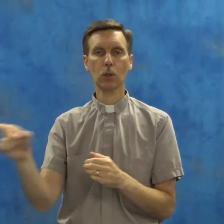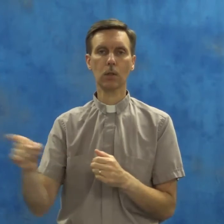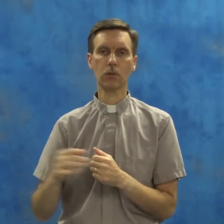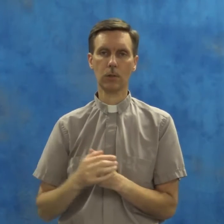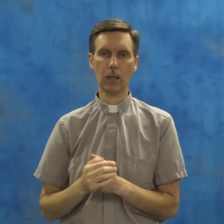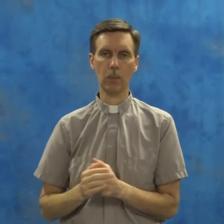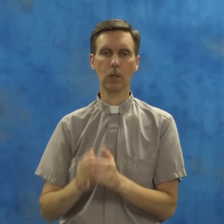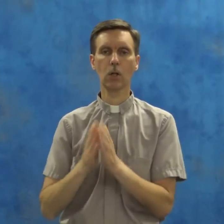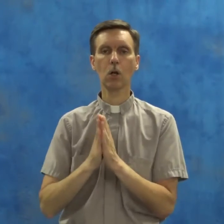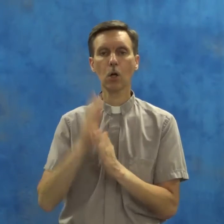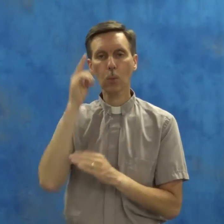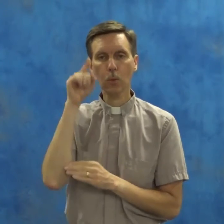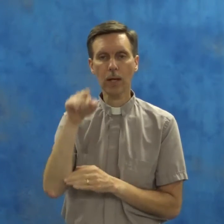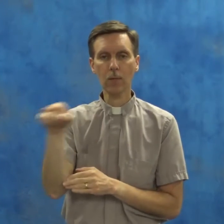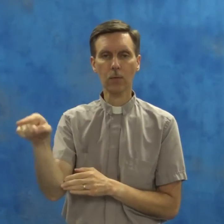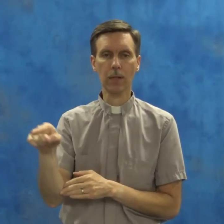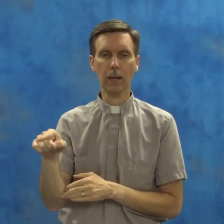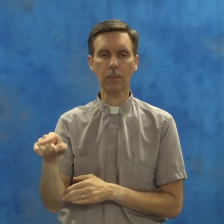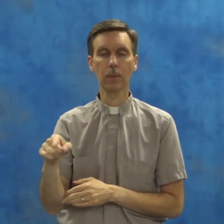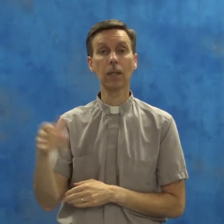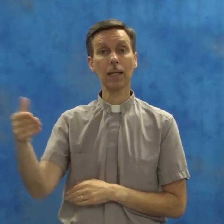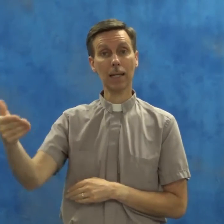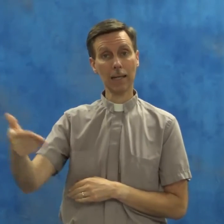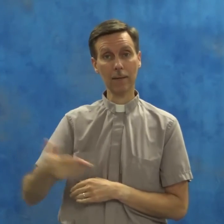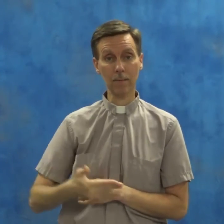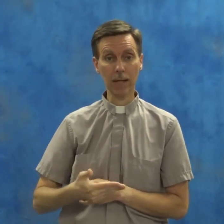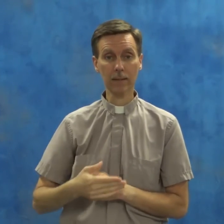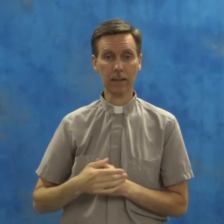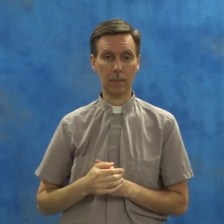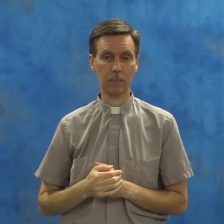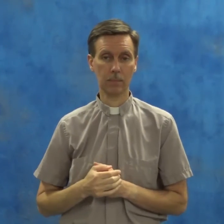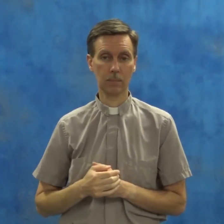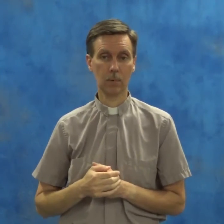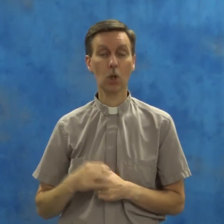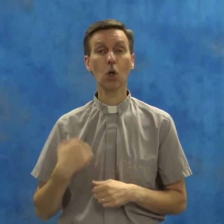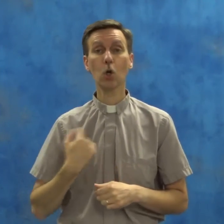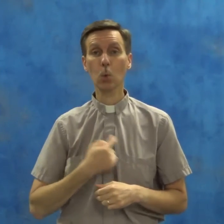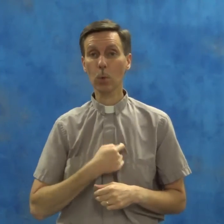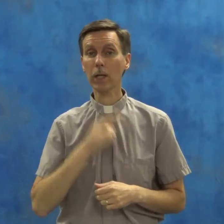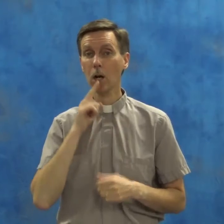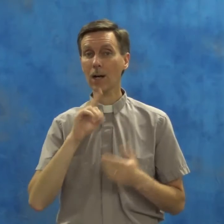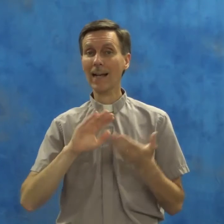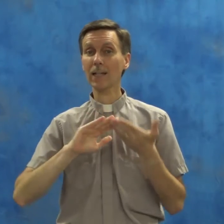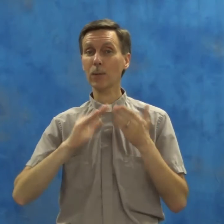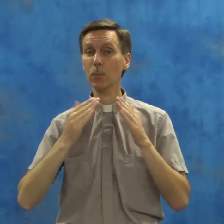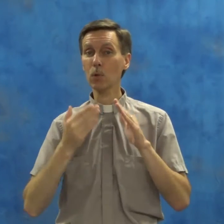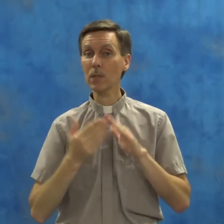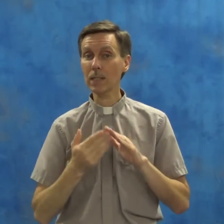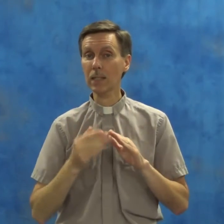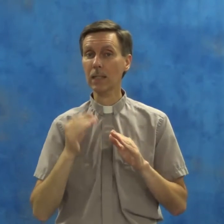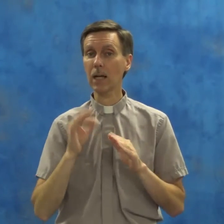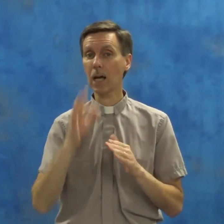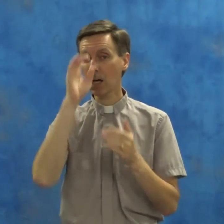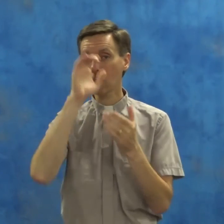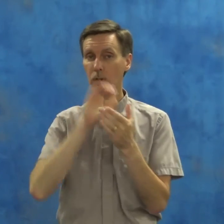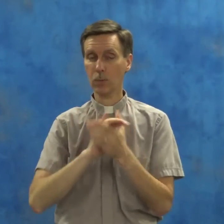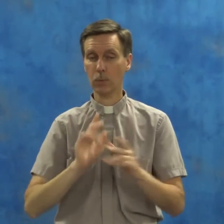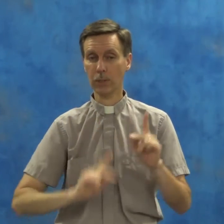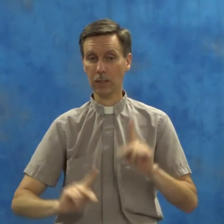Encourage them. Pray for them. Invite them. We are a community of